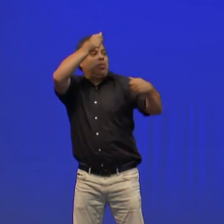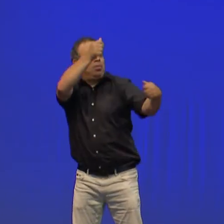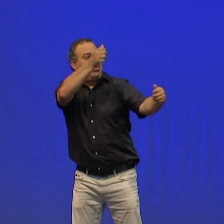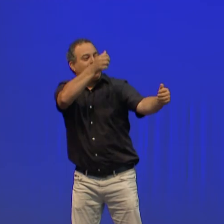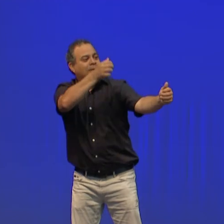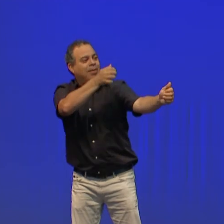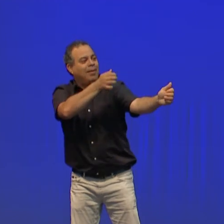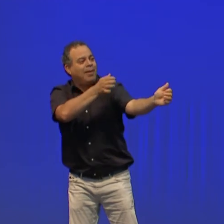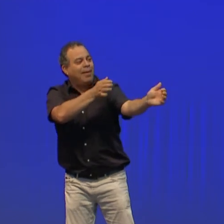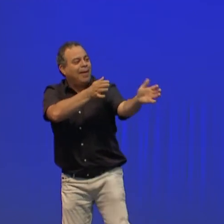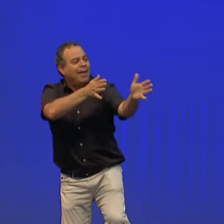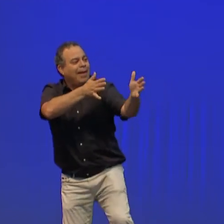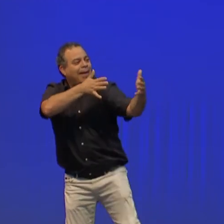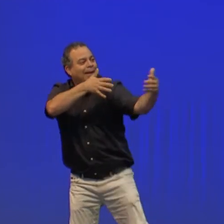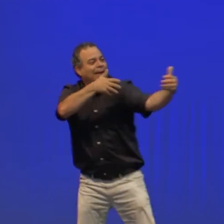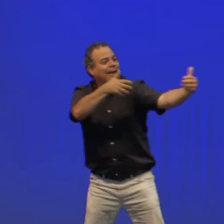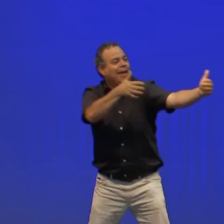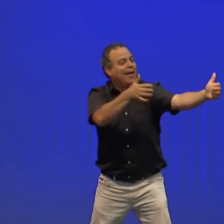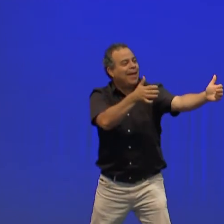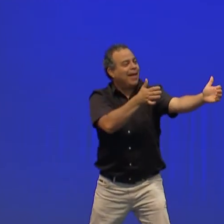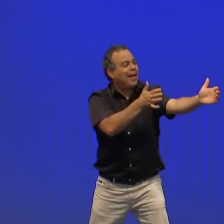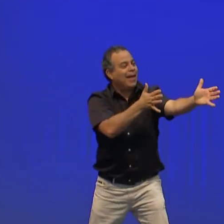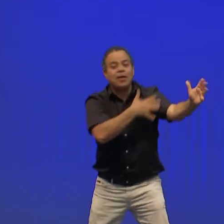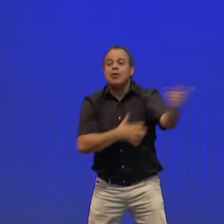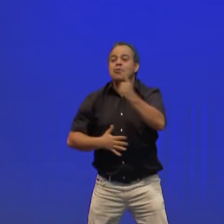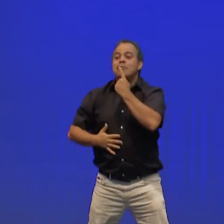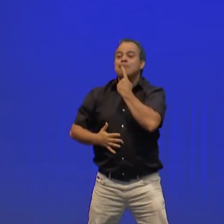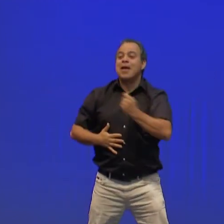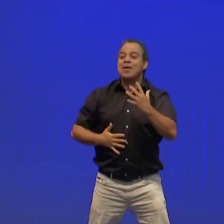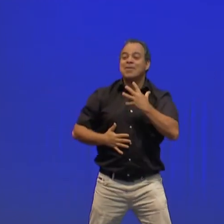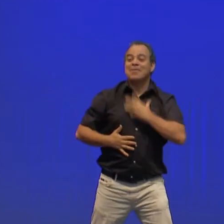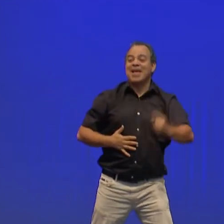The clock tower at Gallaudet University.